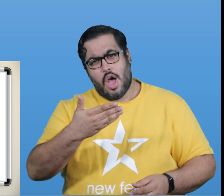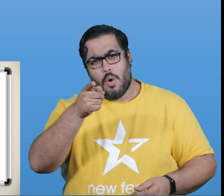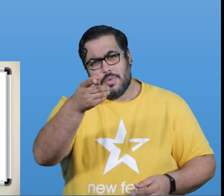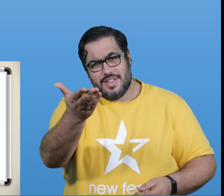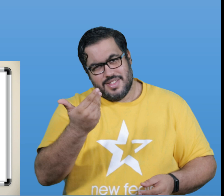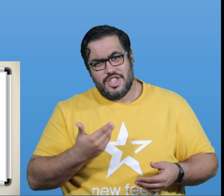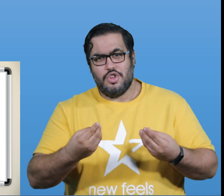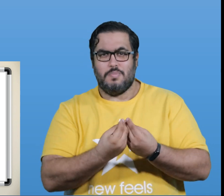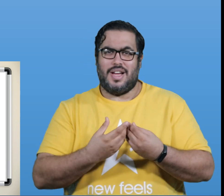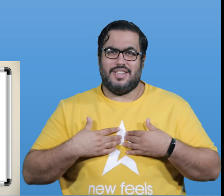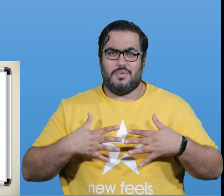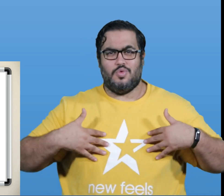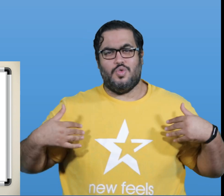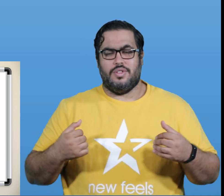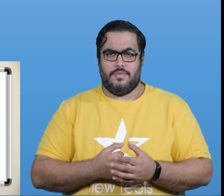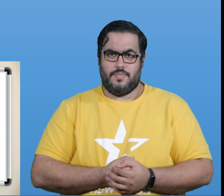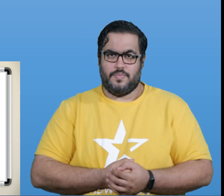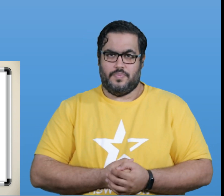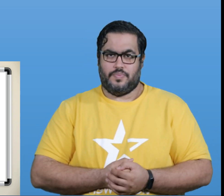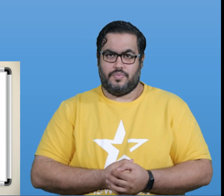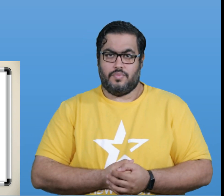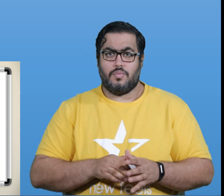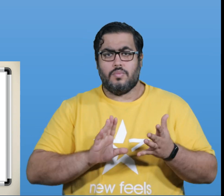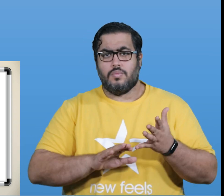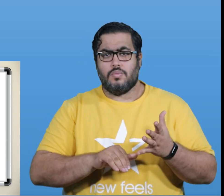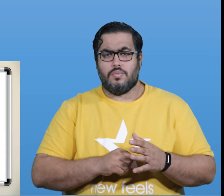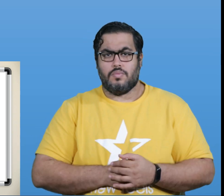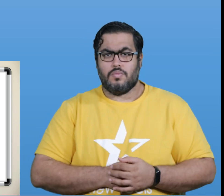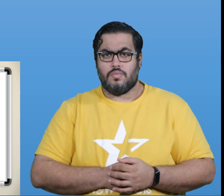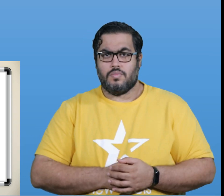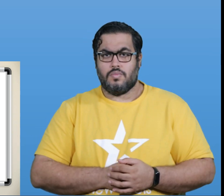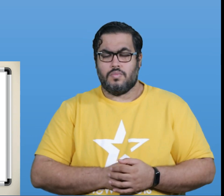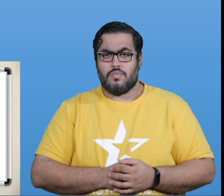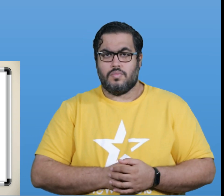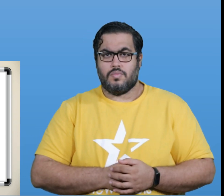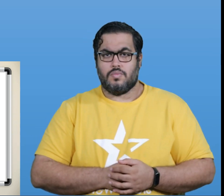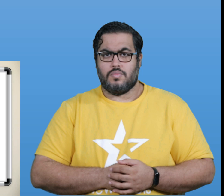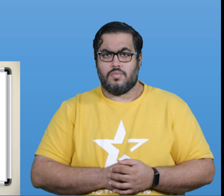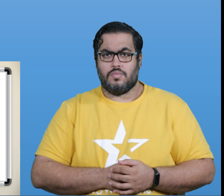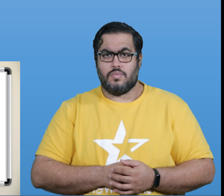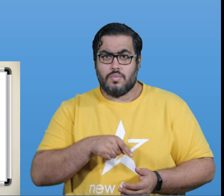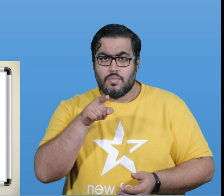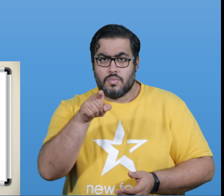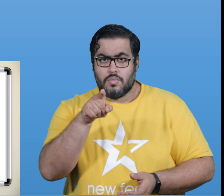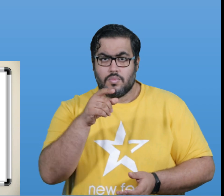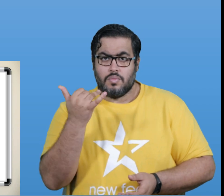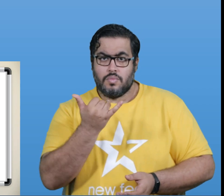us to celebrate. Okay? Final question. You want to make sure that your